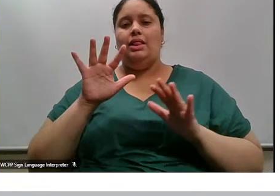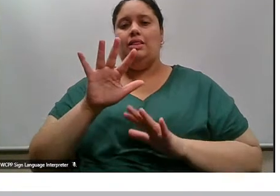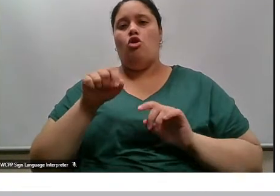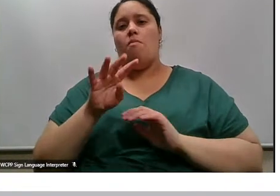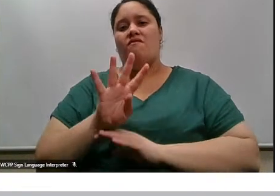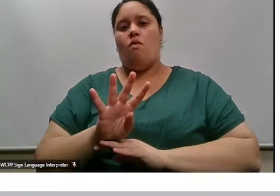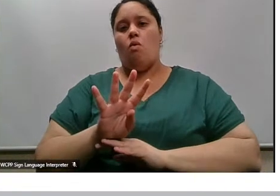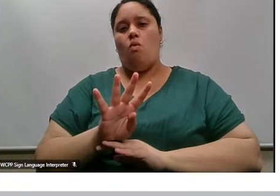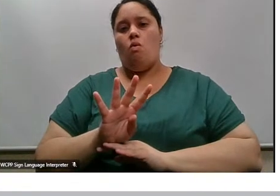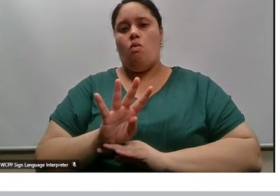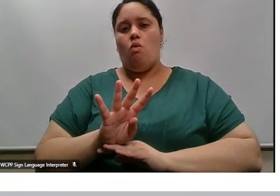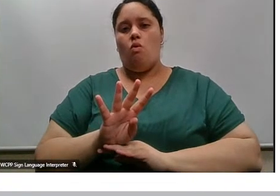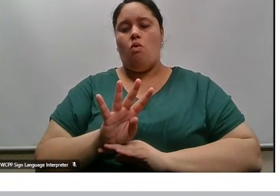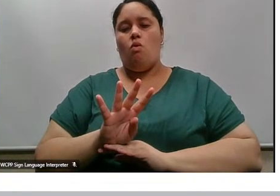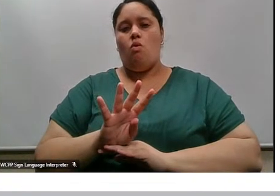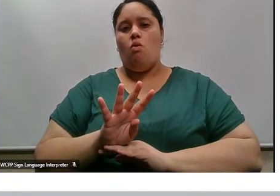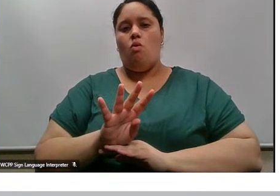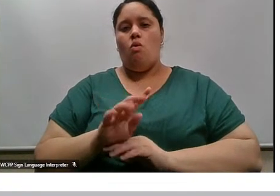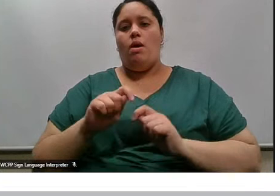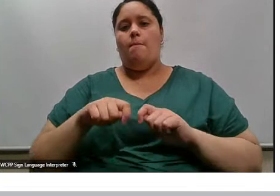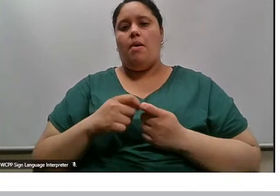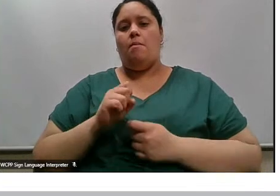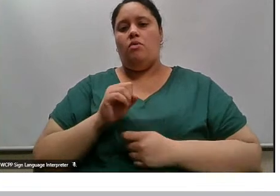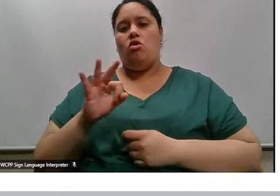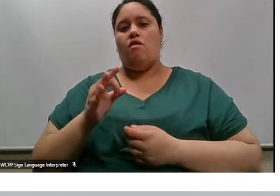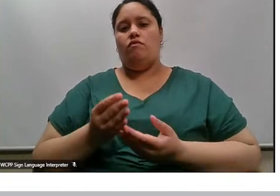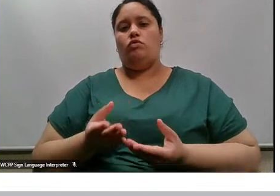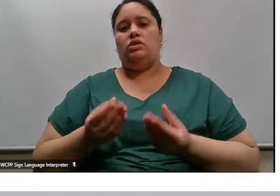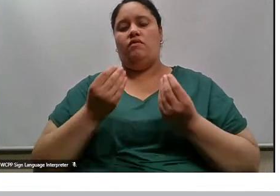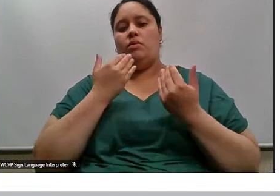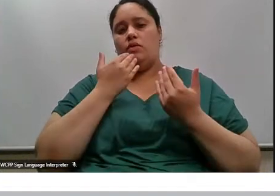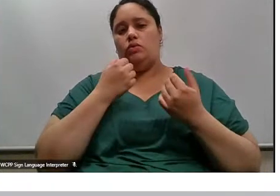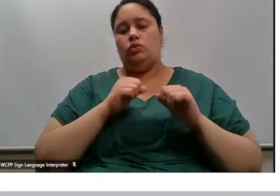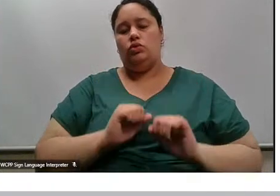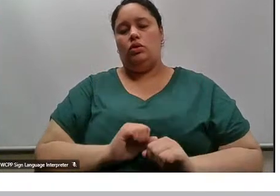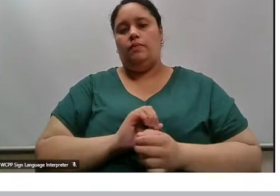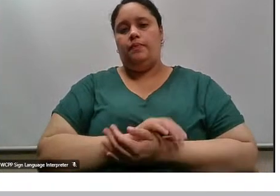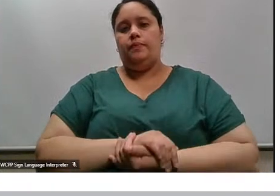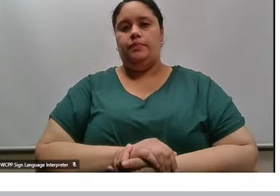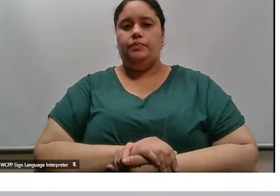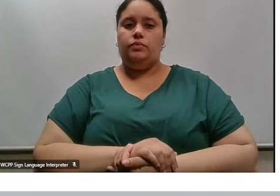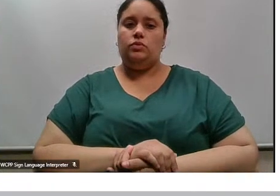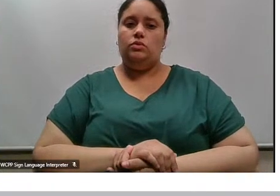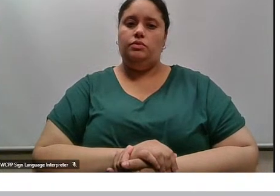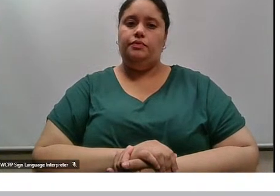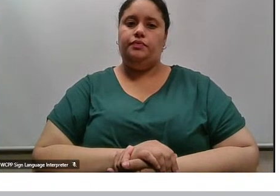198, 10.4 under impairment of receivables. Thank you, Chair.